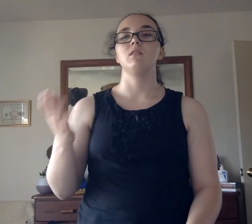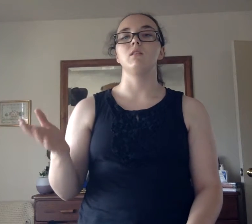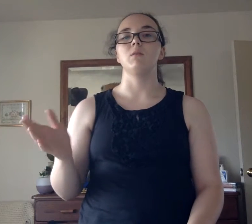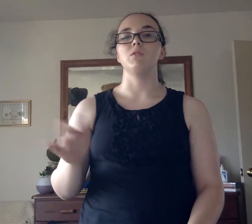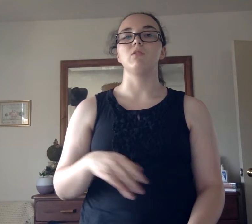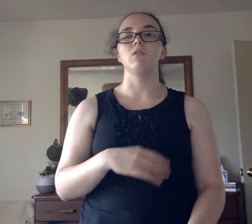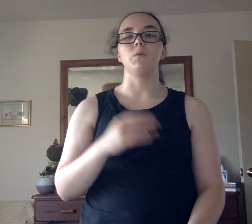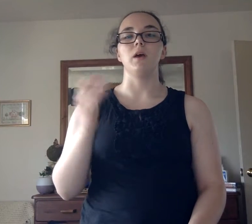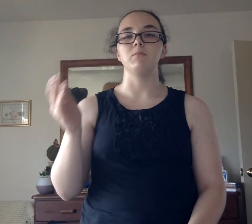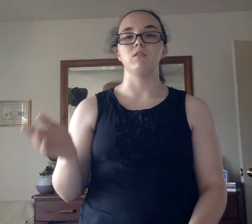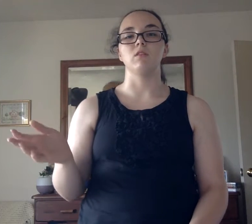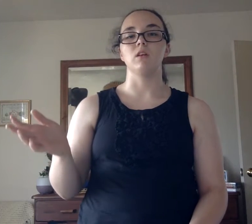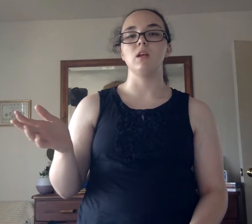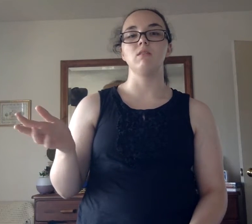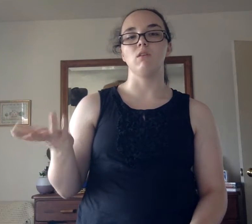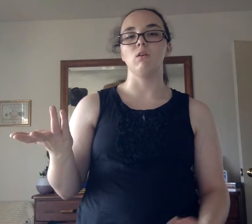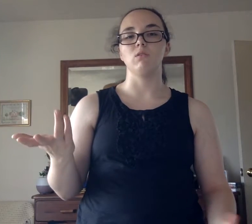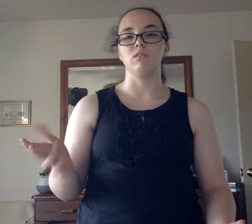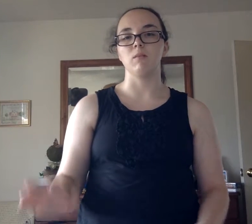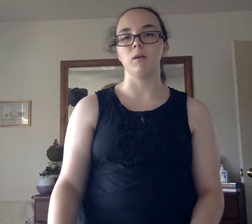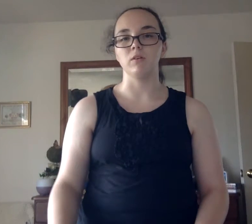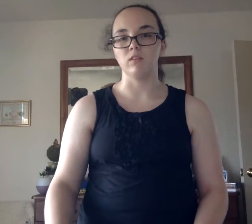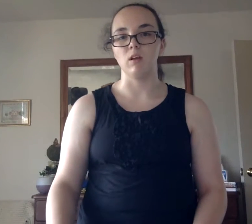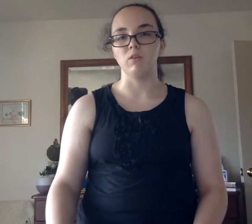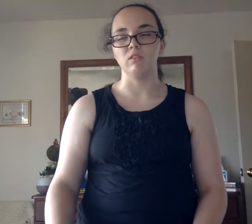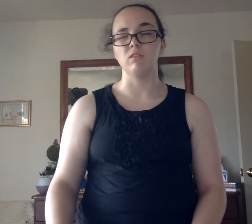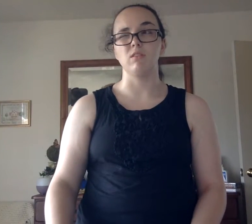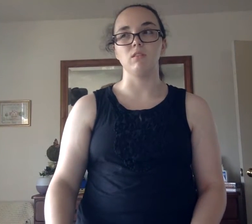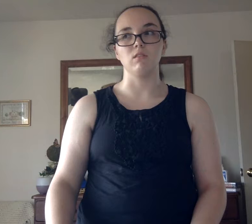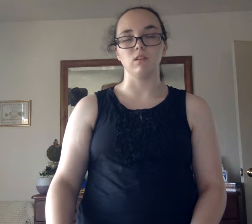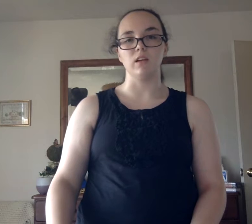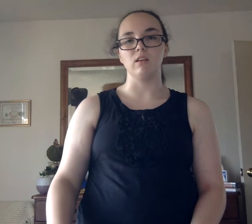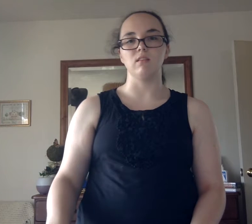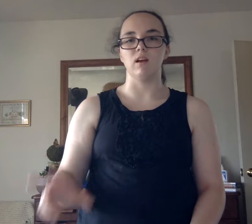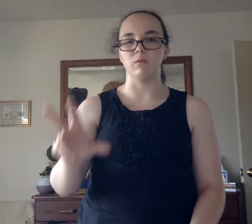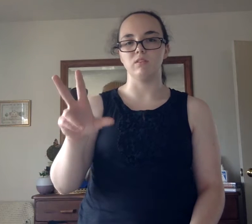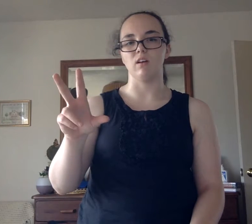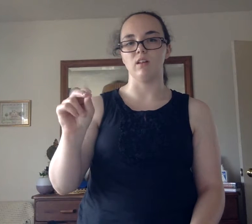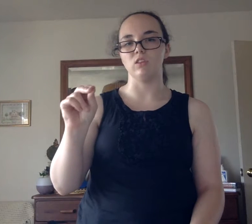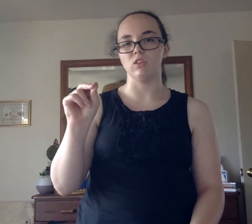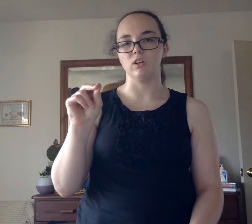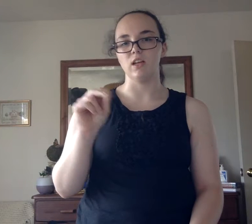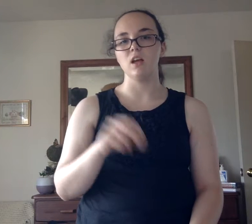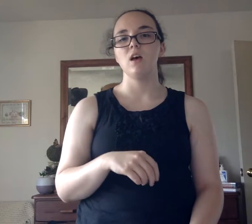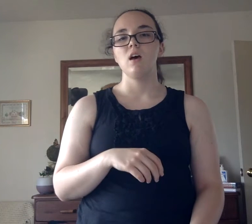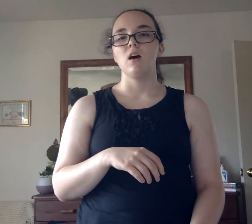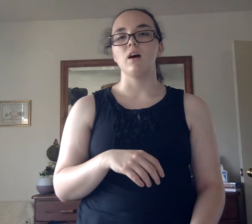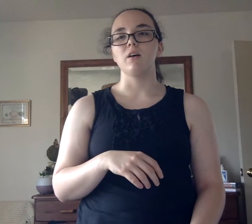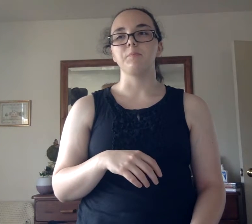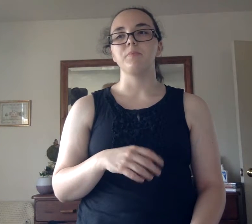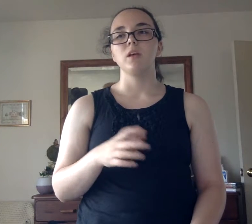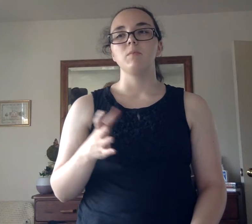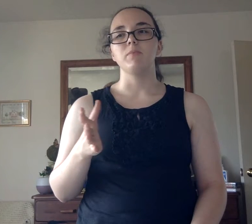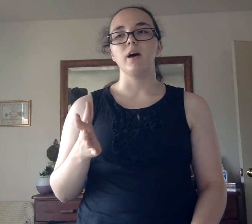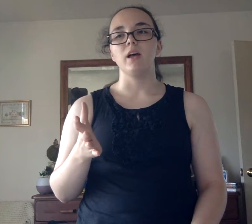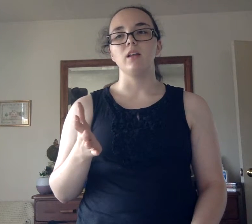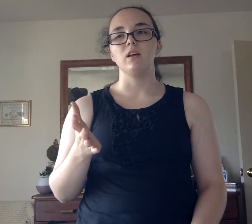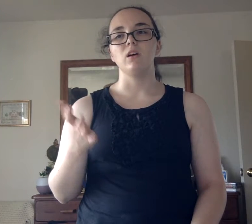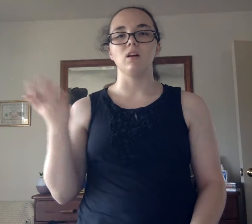the numbers all the way up to 30. So, say my birthday was the 30th, and I would sign 30. Um, but a lot